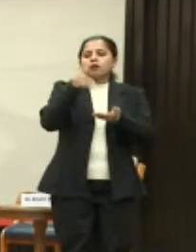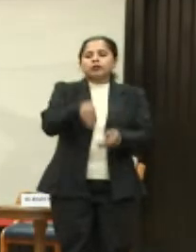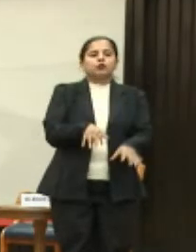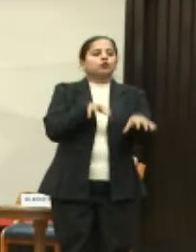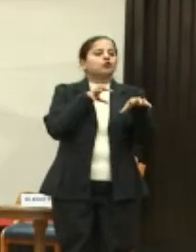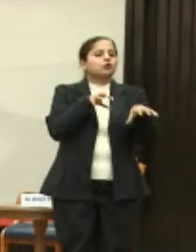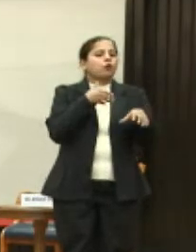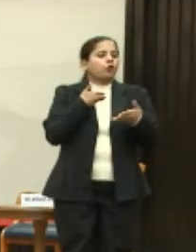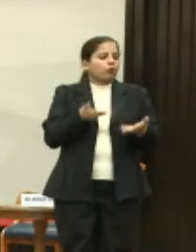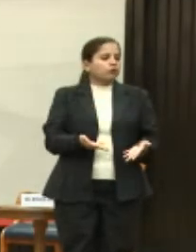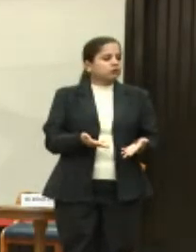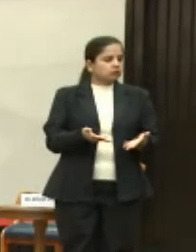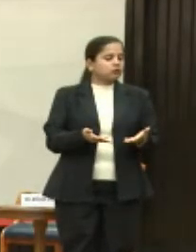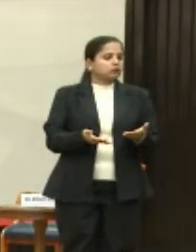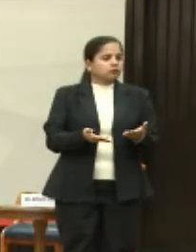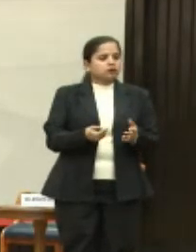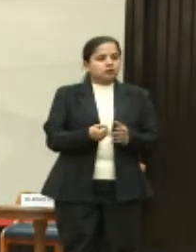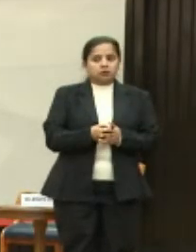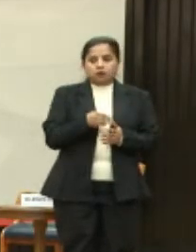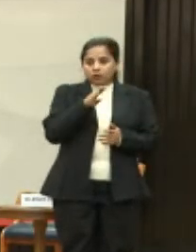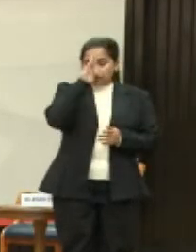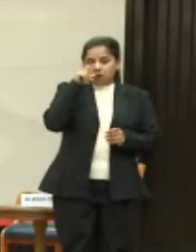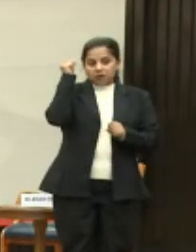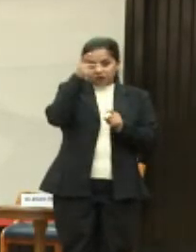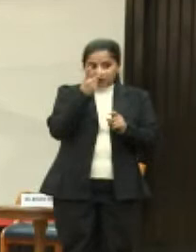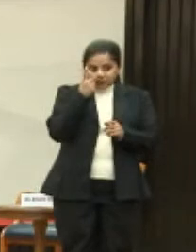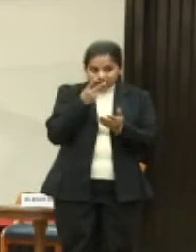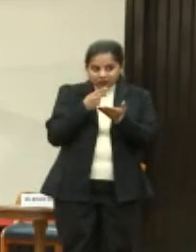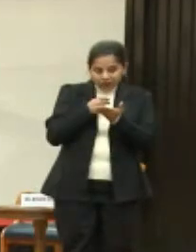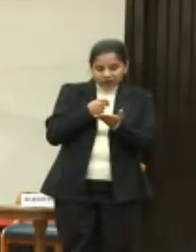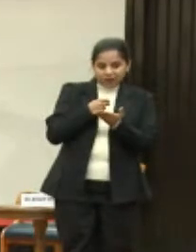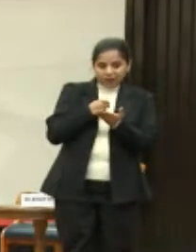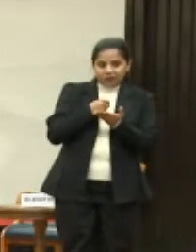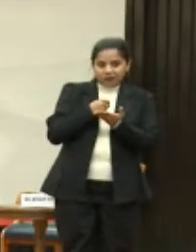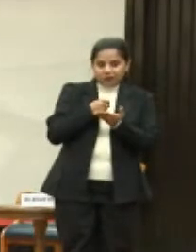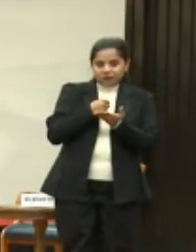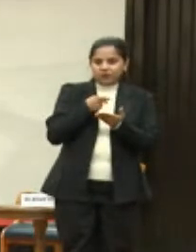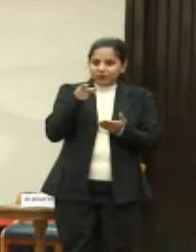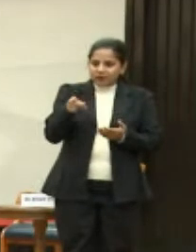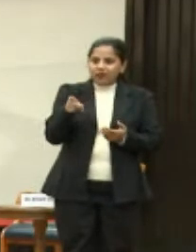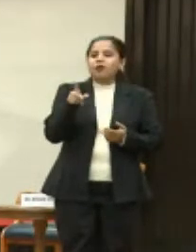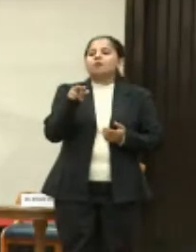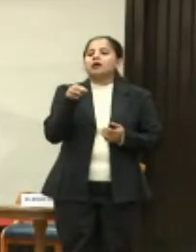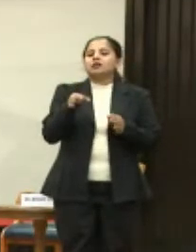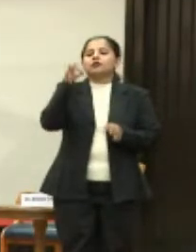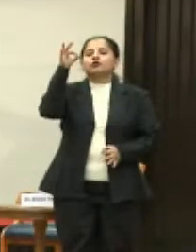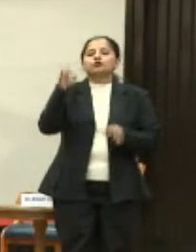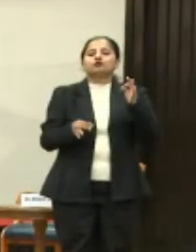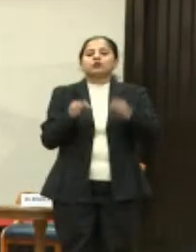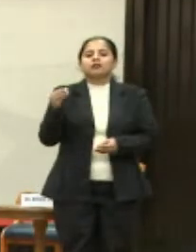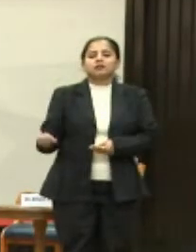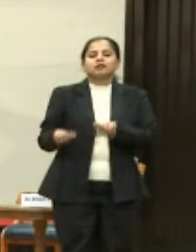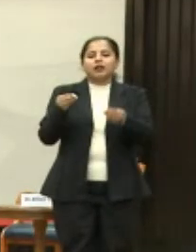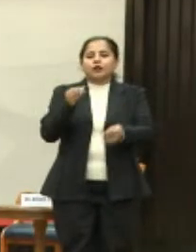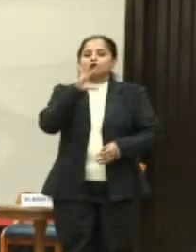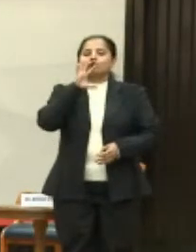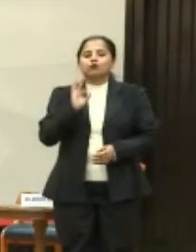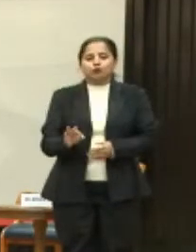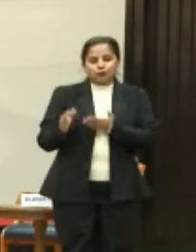dog. So King Rama says, see, this is what justice delivery truly